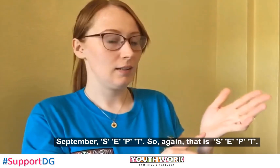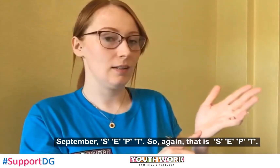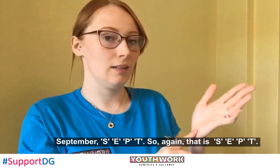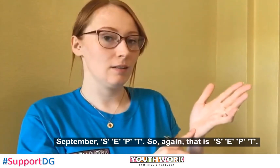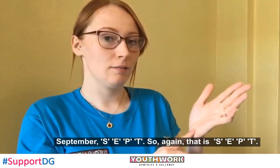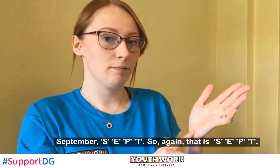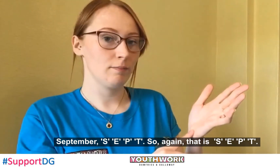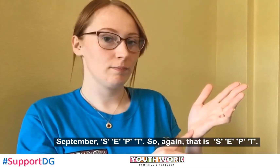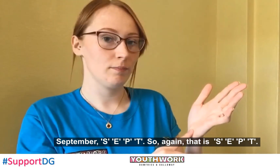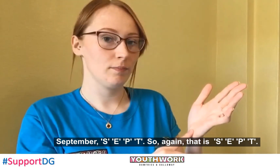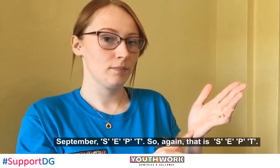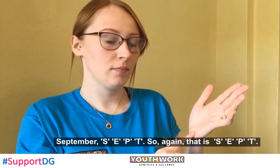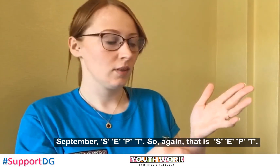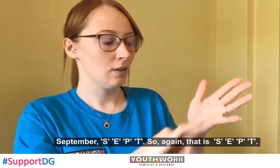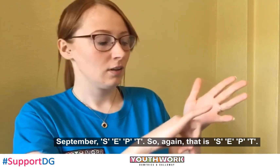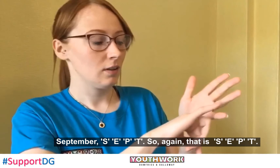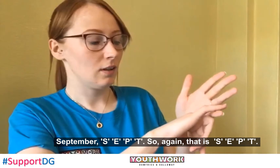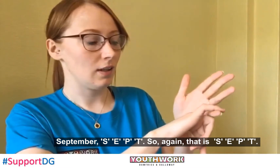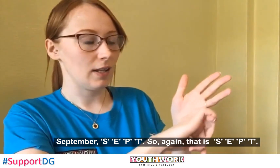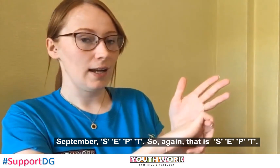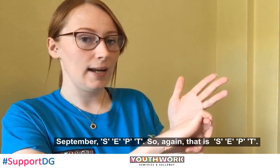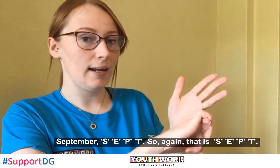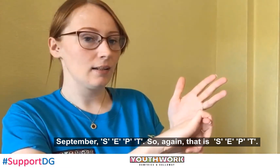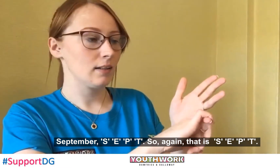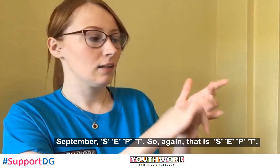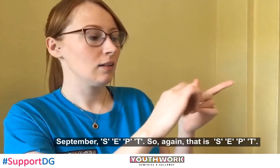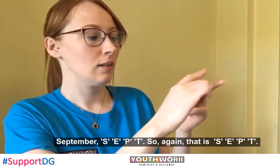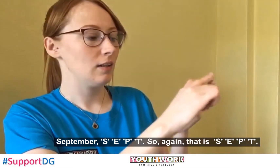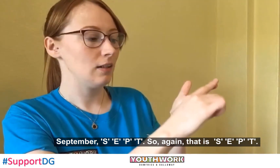S-E-P-T. So that's